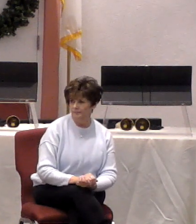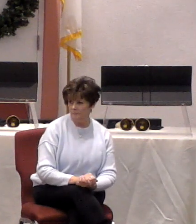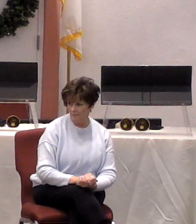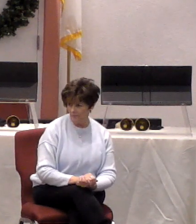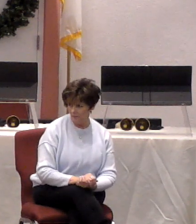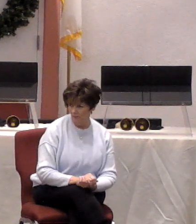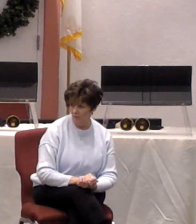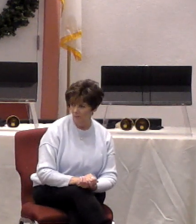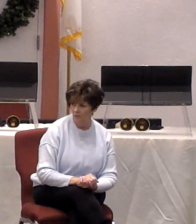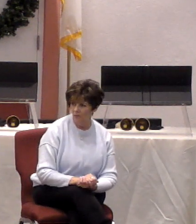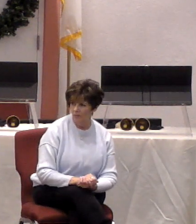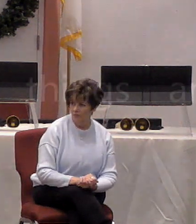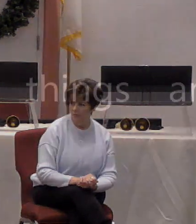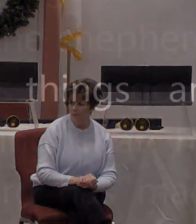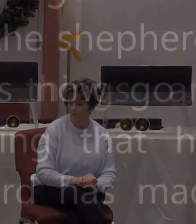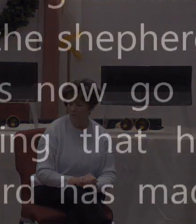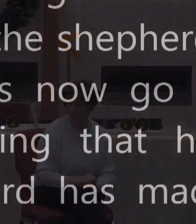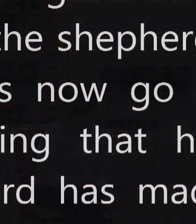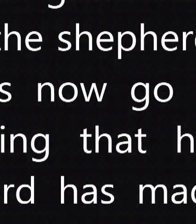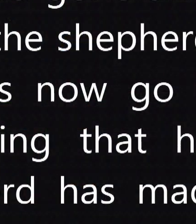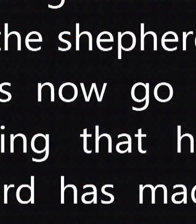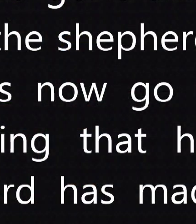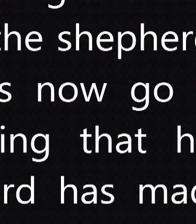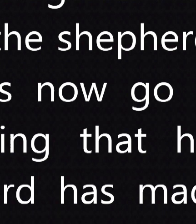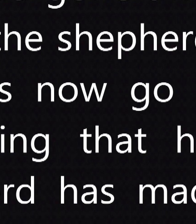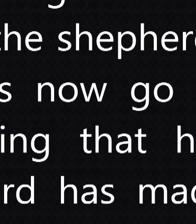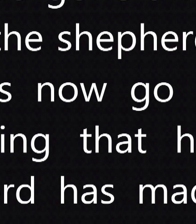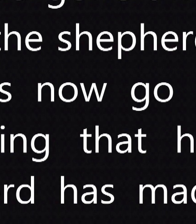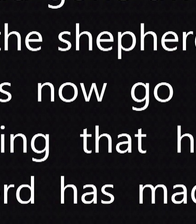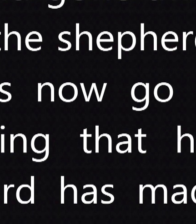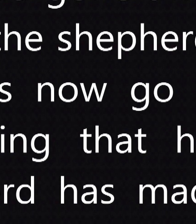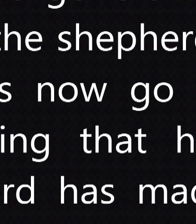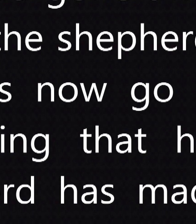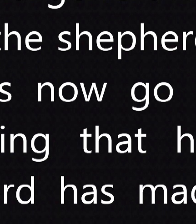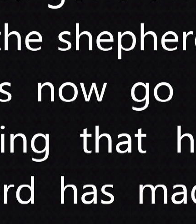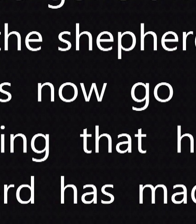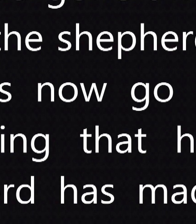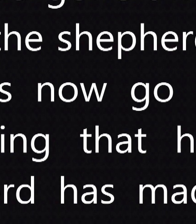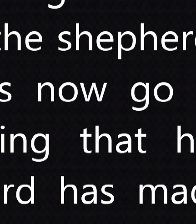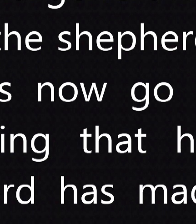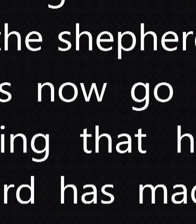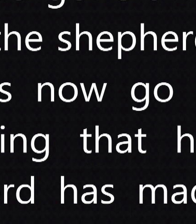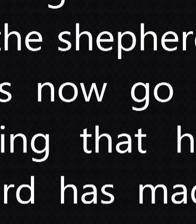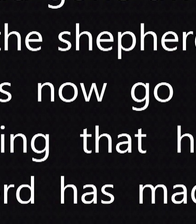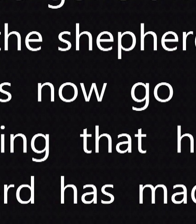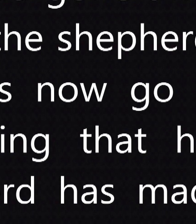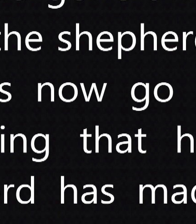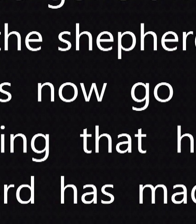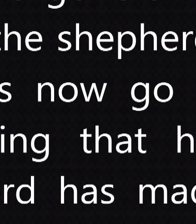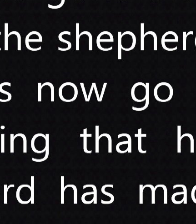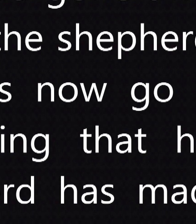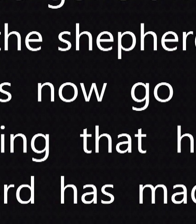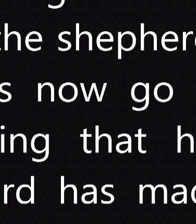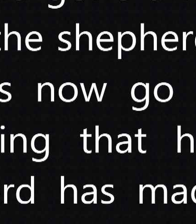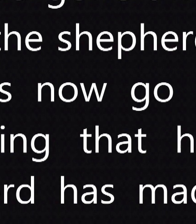So it was, when the angels had gone away from them into heaven, that the shepherds said one to